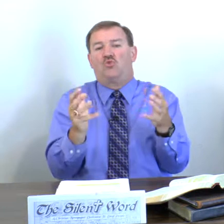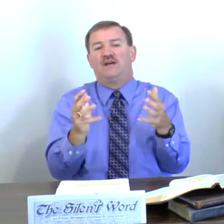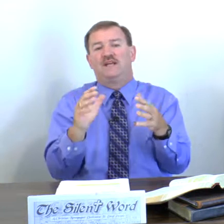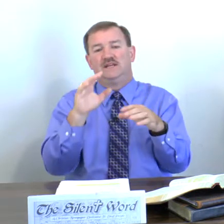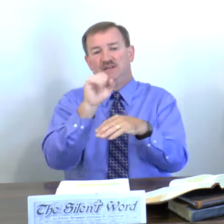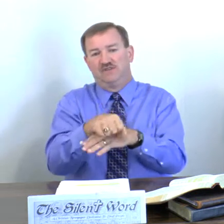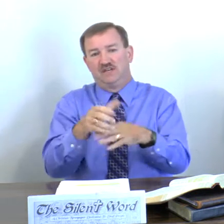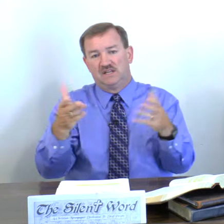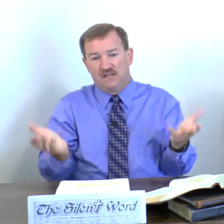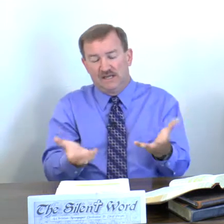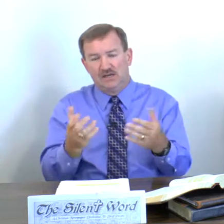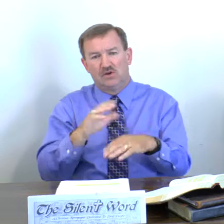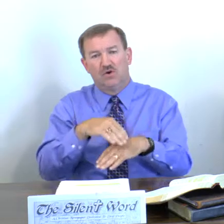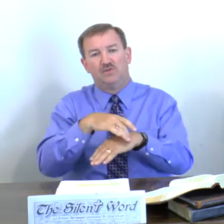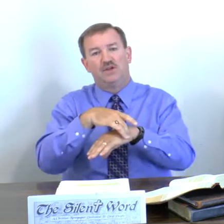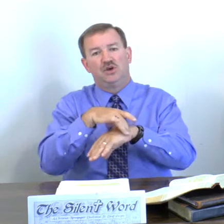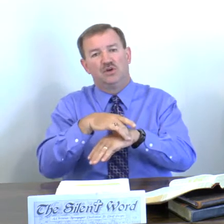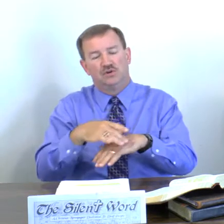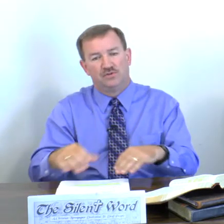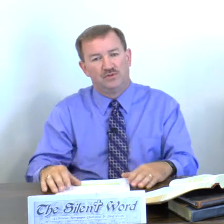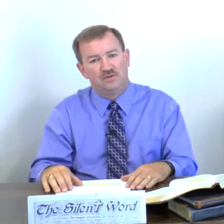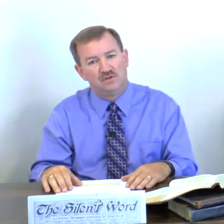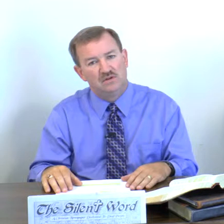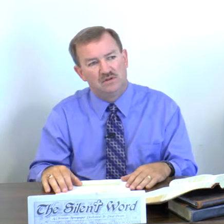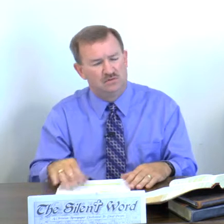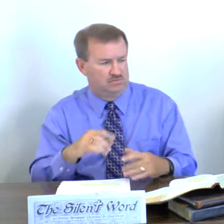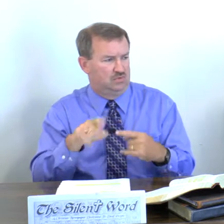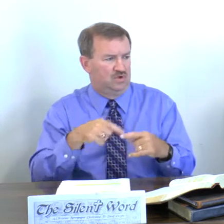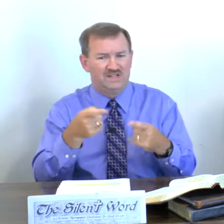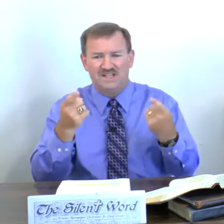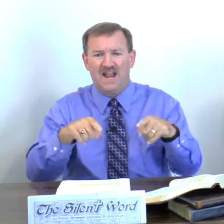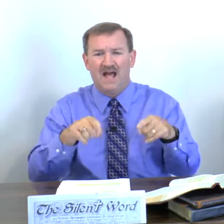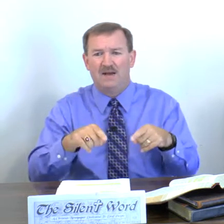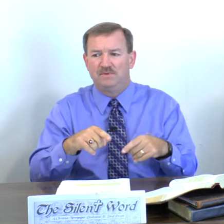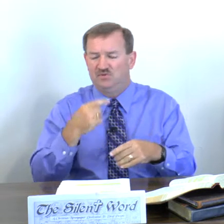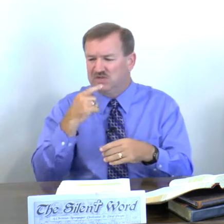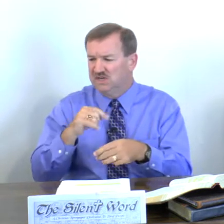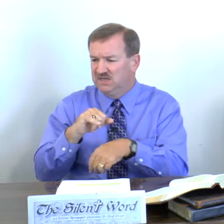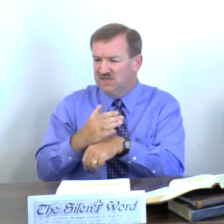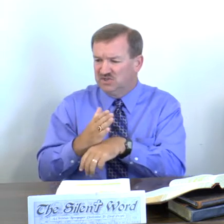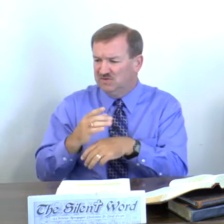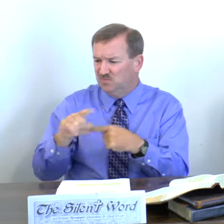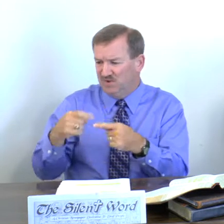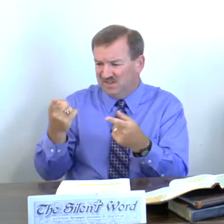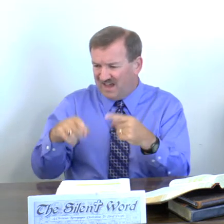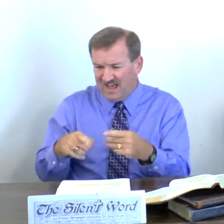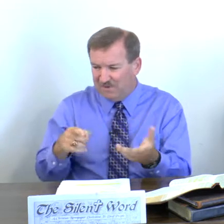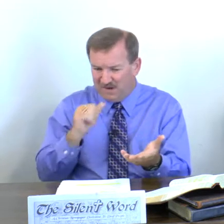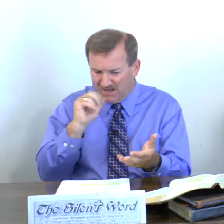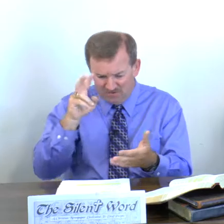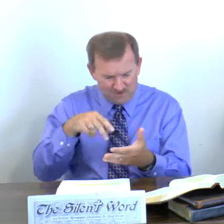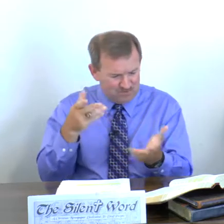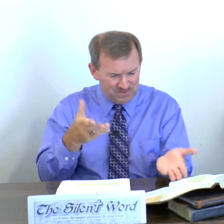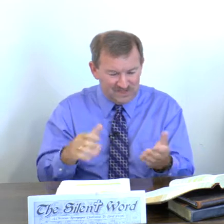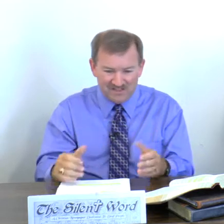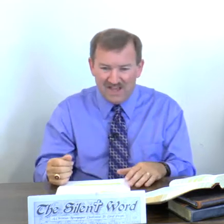already defeated here on the earth. When did that happen? You say, Jim, when did that happen? I don't remember reading that